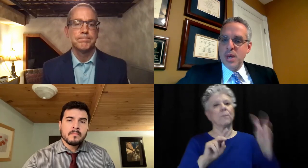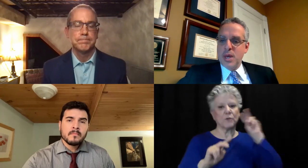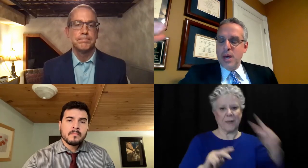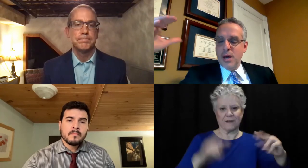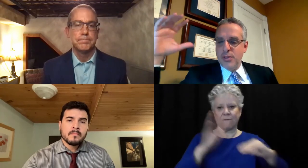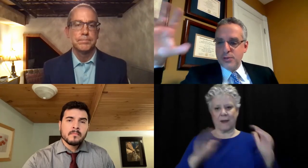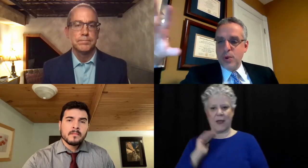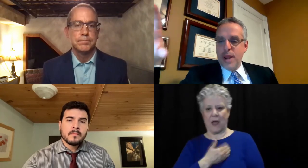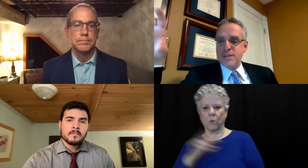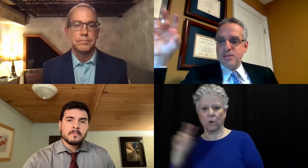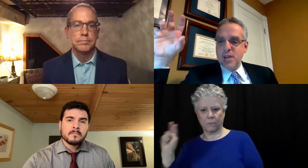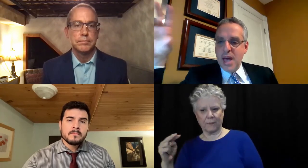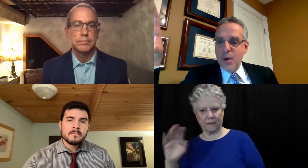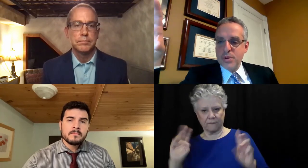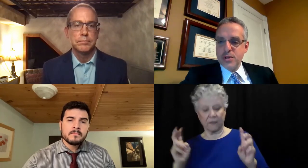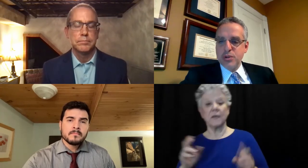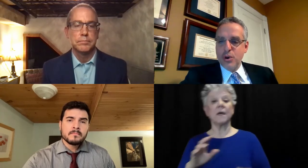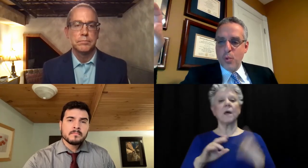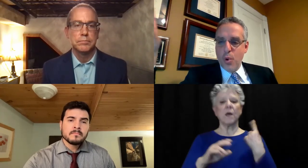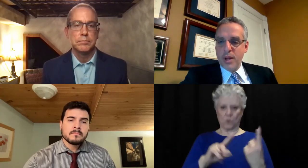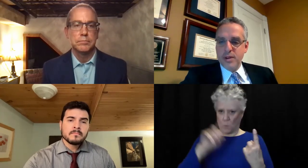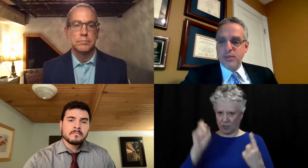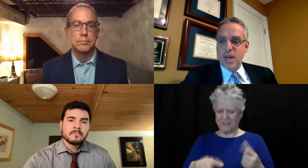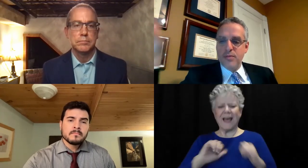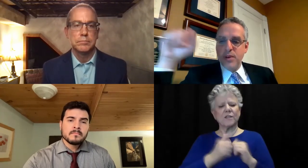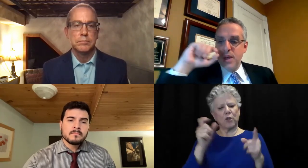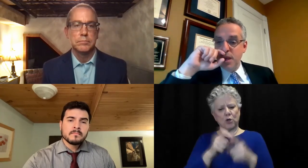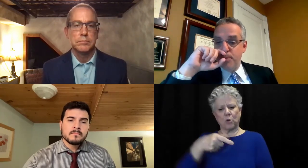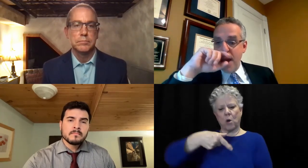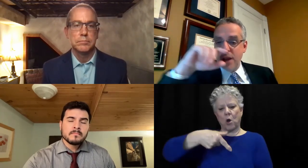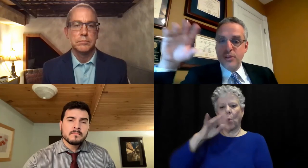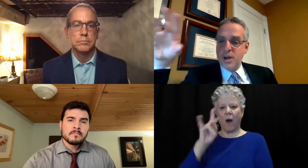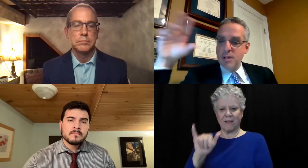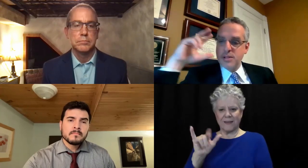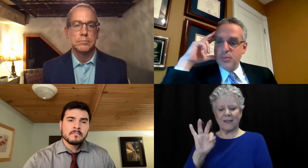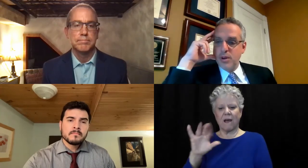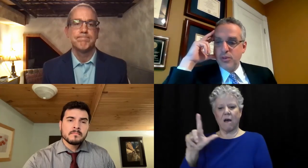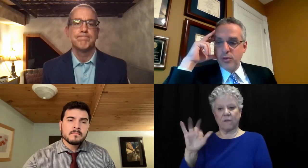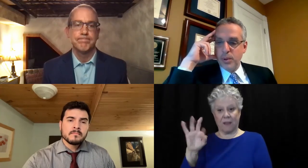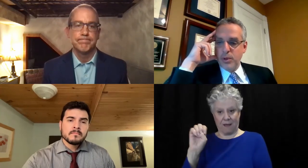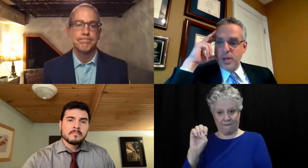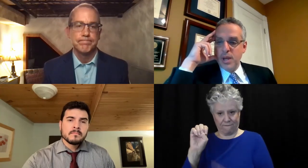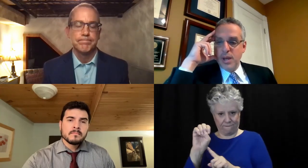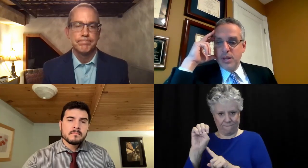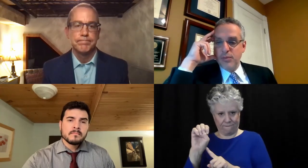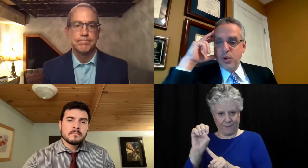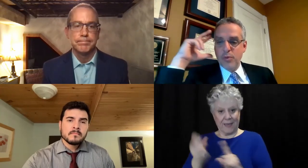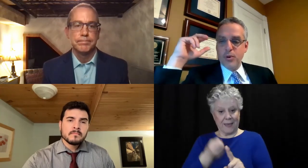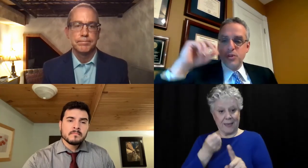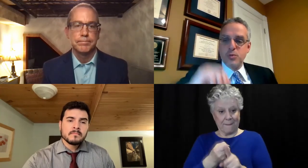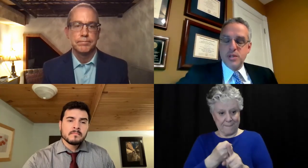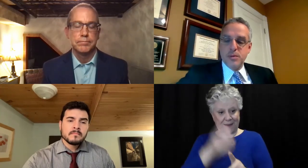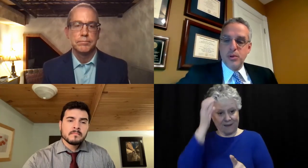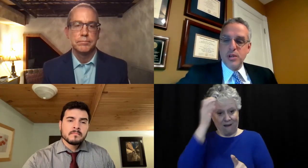to. This one asks, how is the term quality of life impacted the concept of disability and the